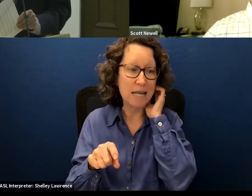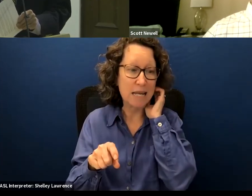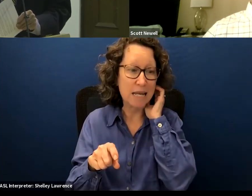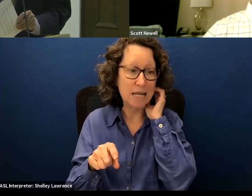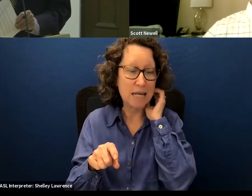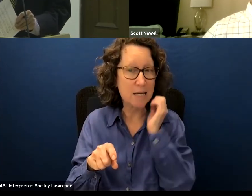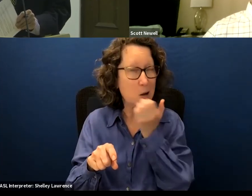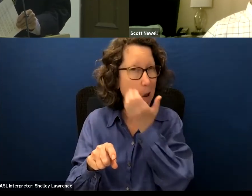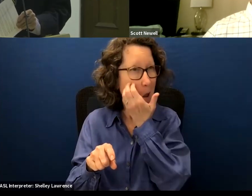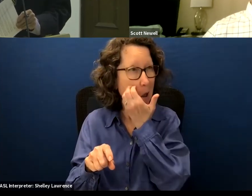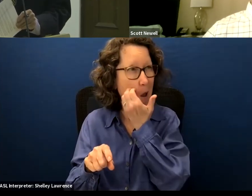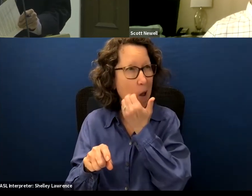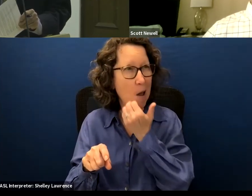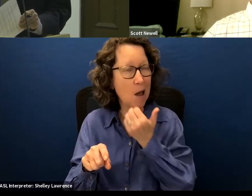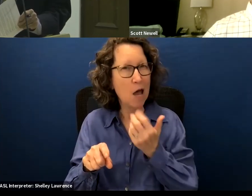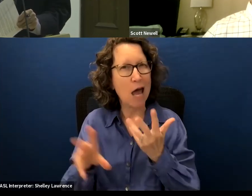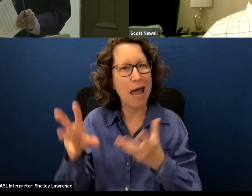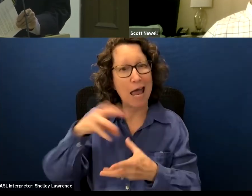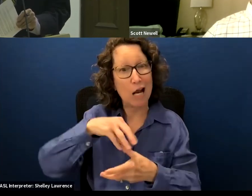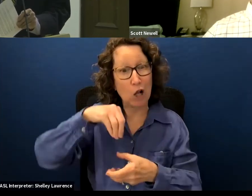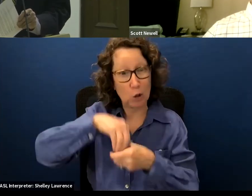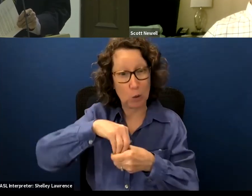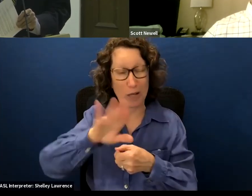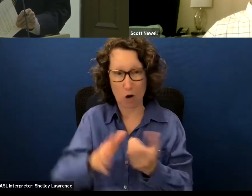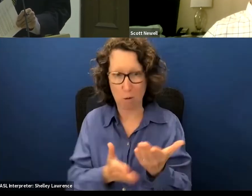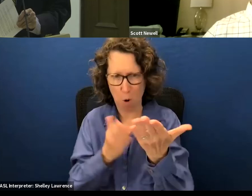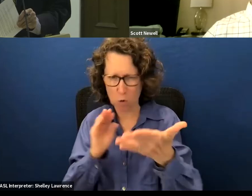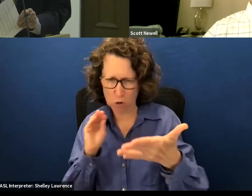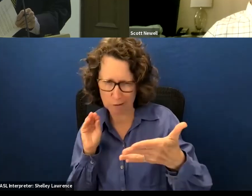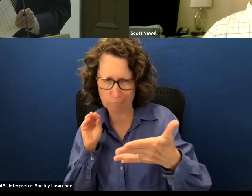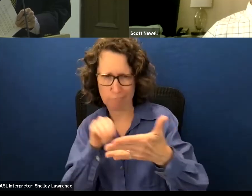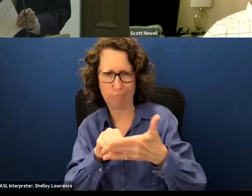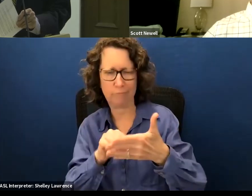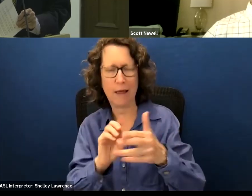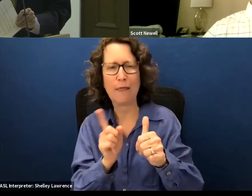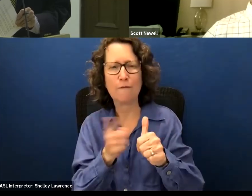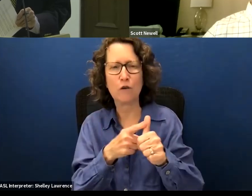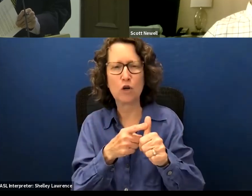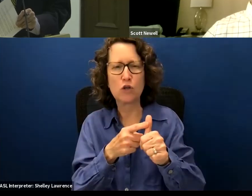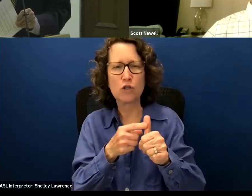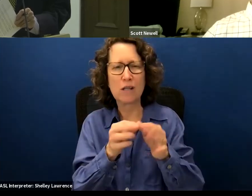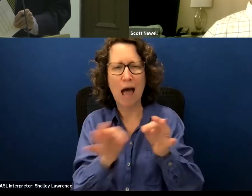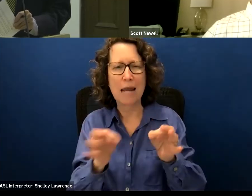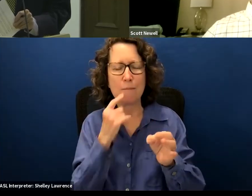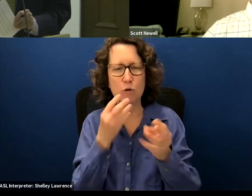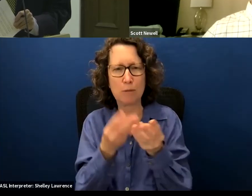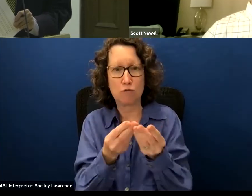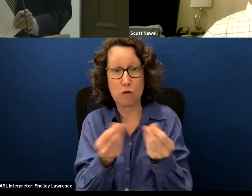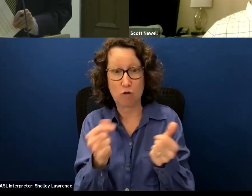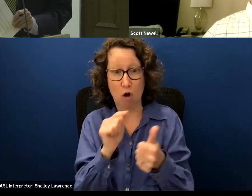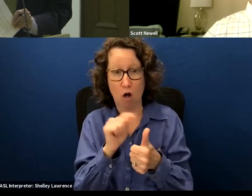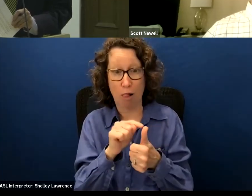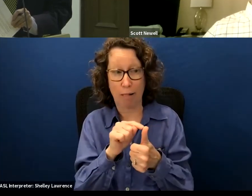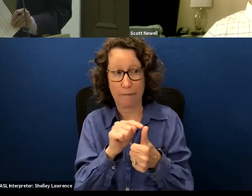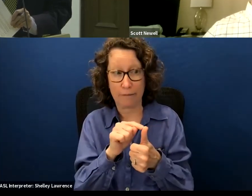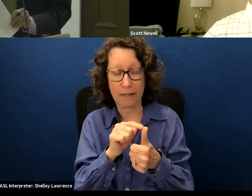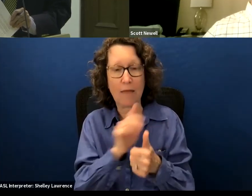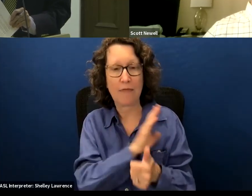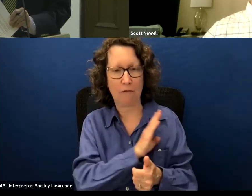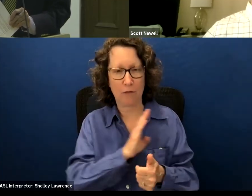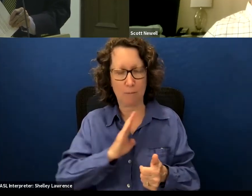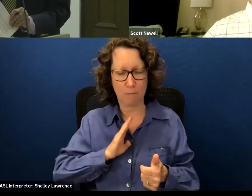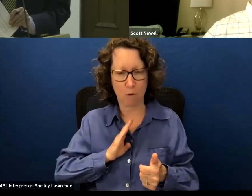motion is to include in the first item to be resolved that the